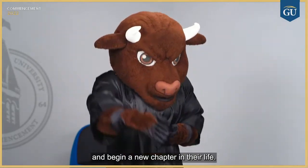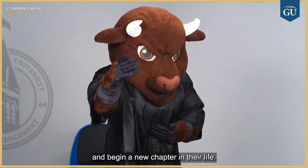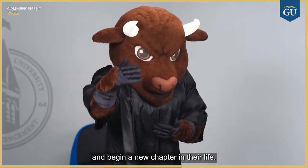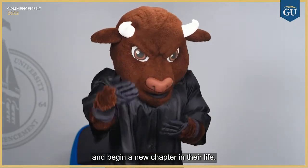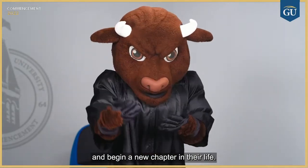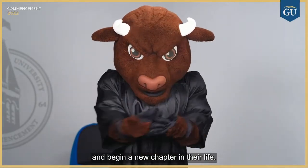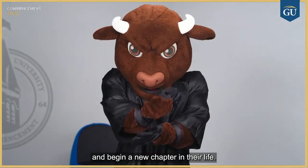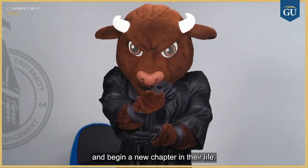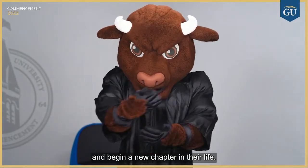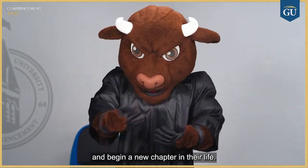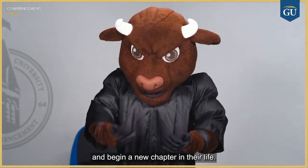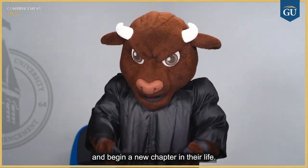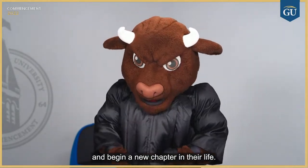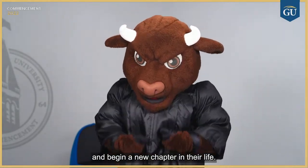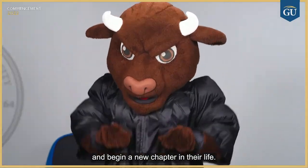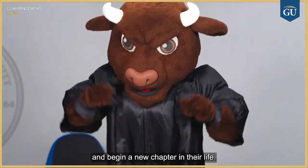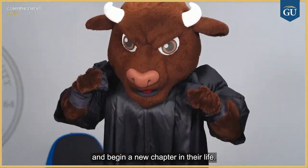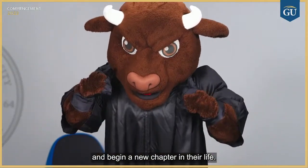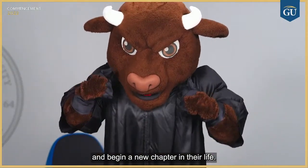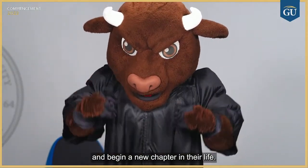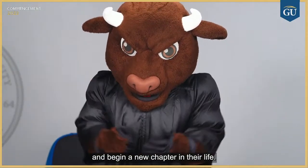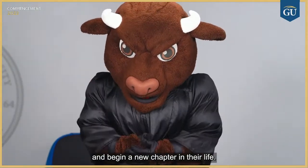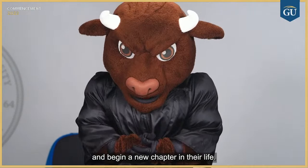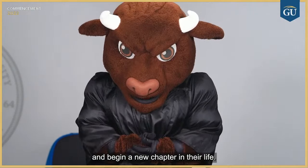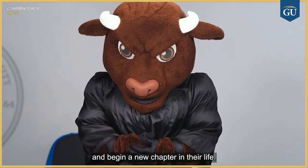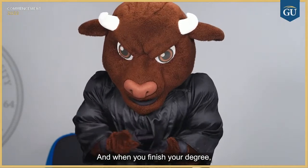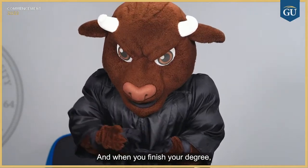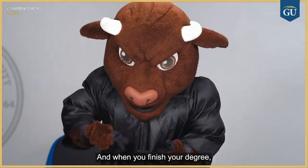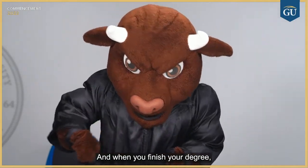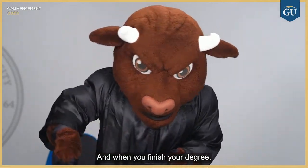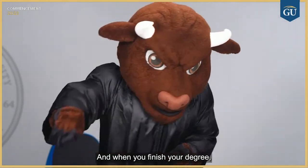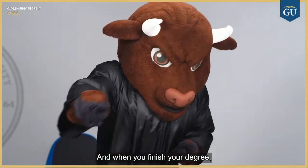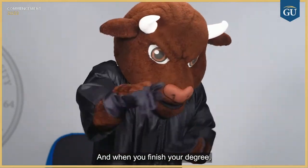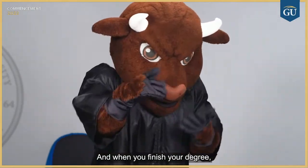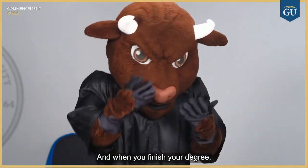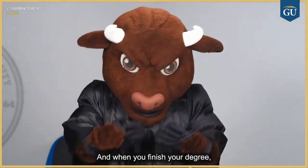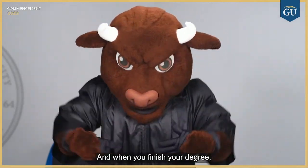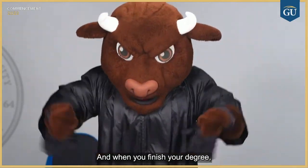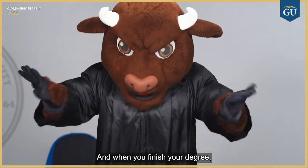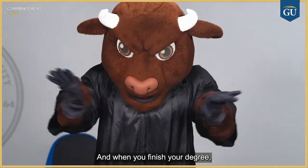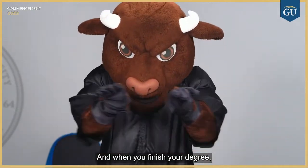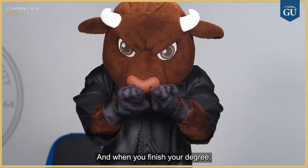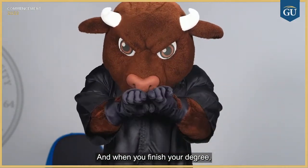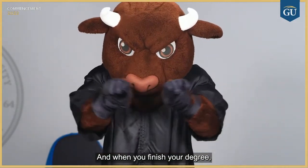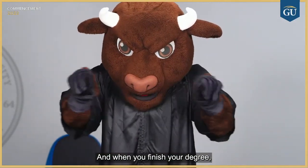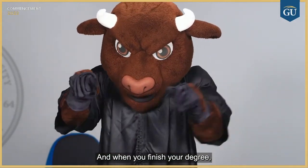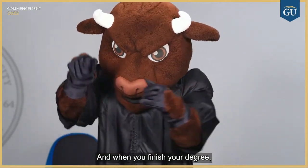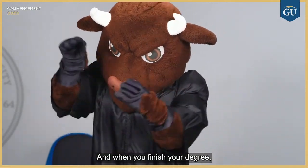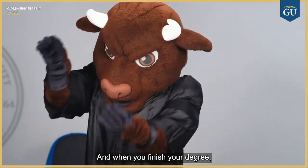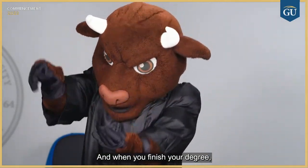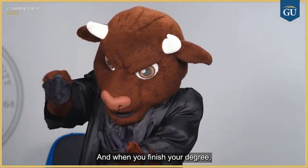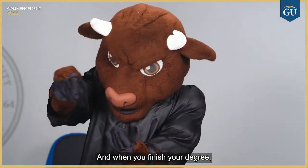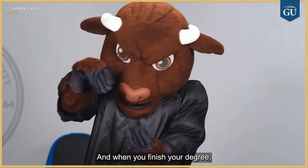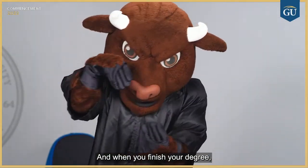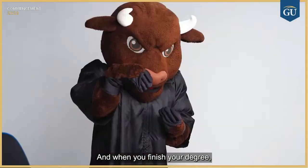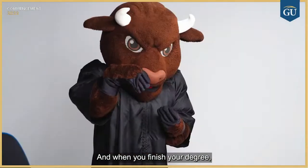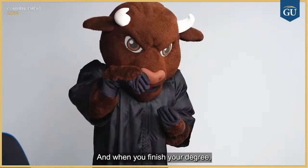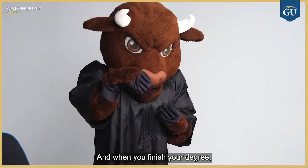and begin a new chapter in their life. And when you finish your degree,